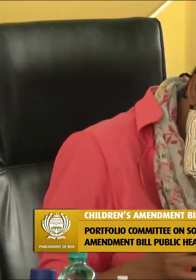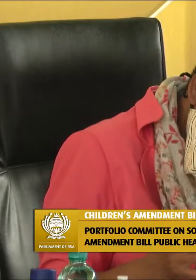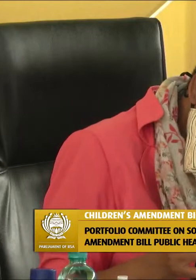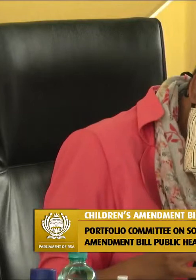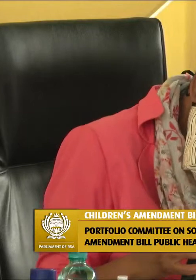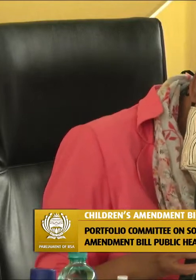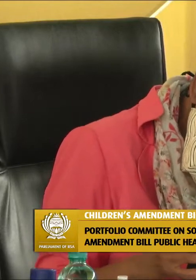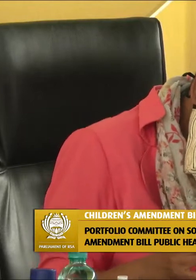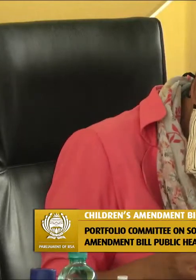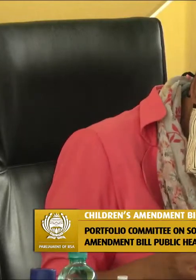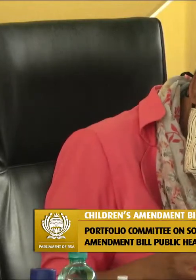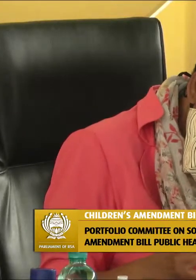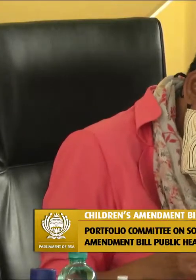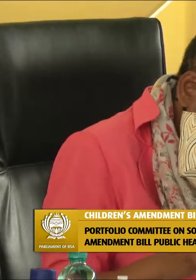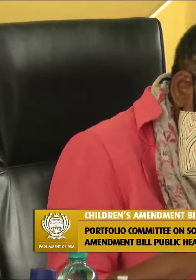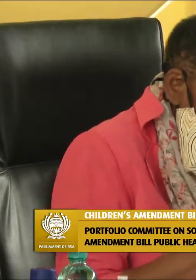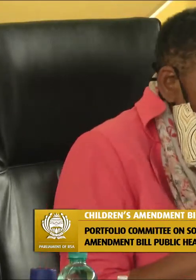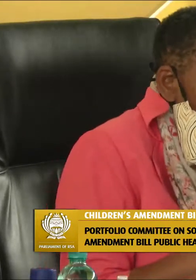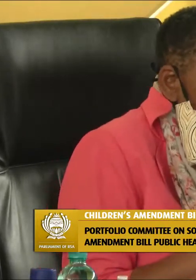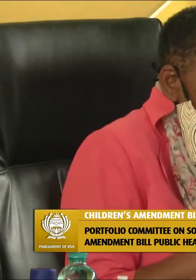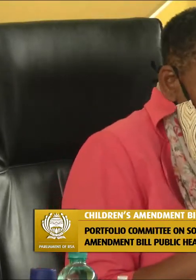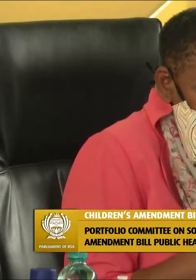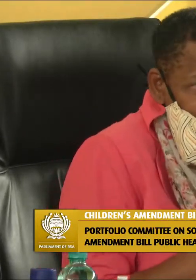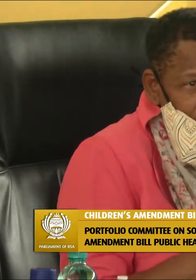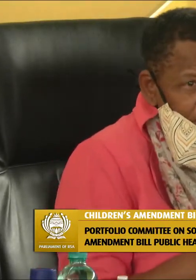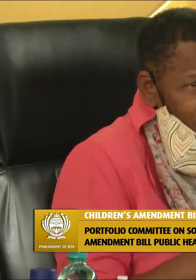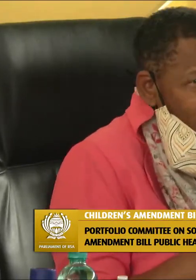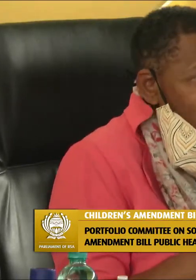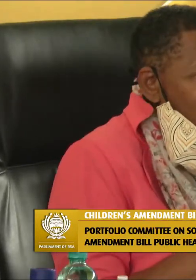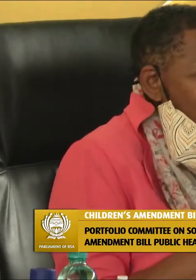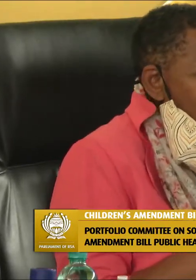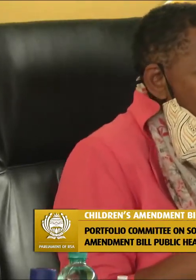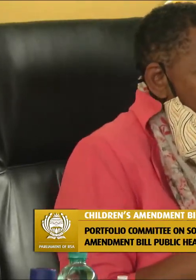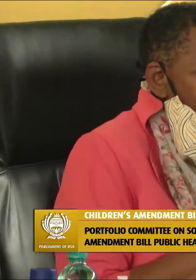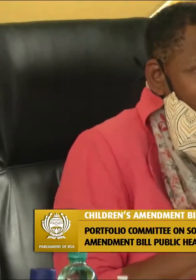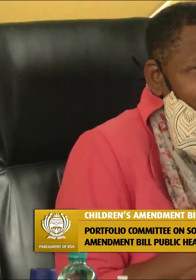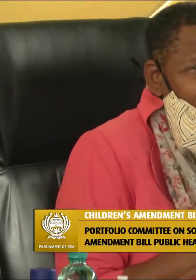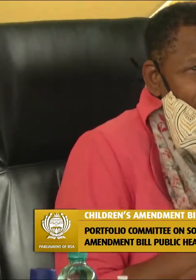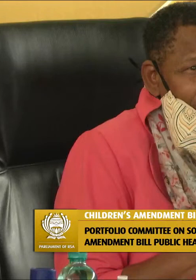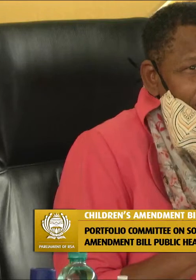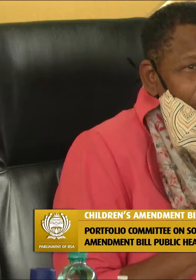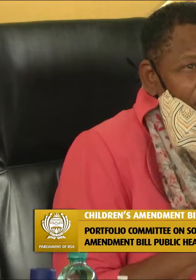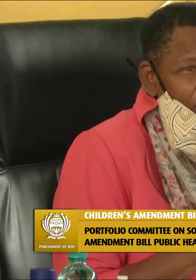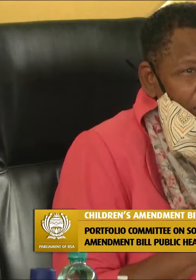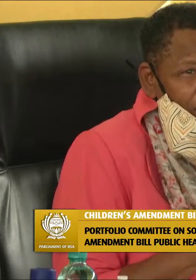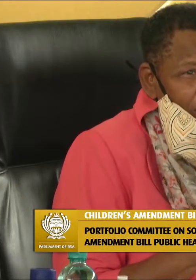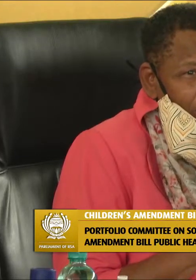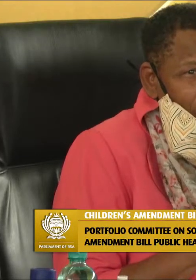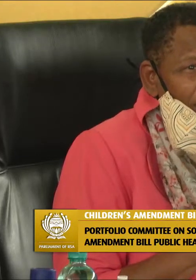are leading these ECDs. Kuyangijabulisa ukubona abantwana abancane